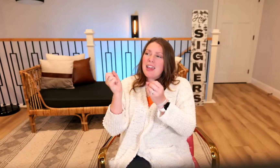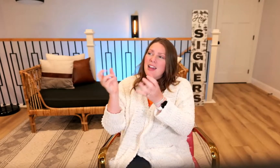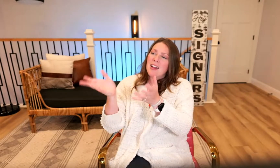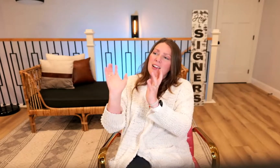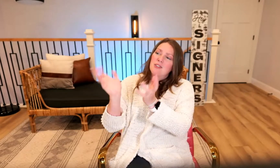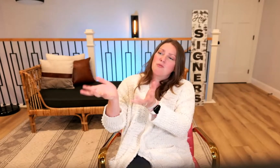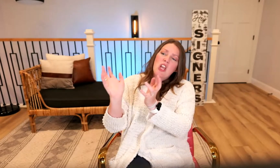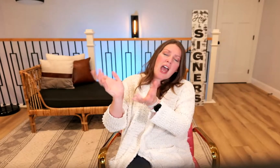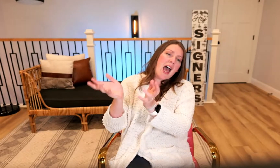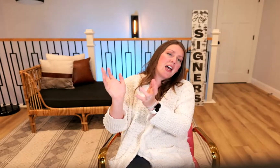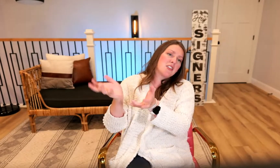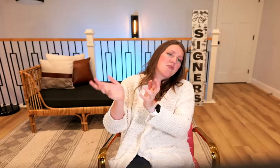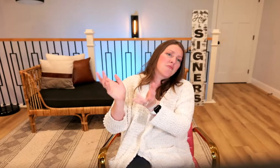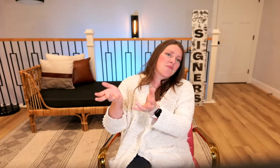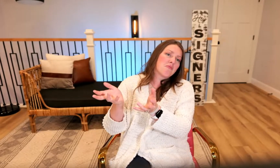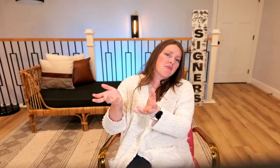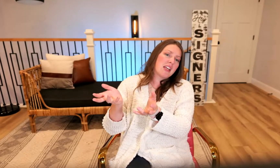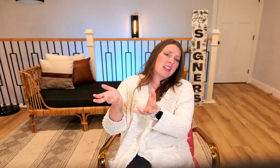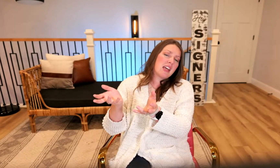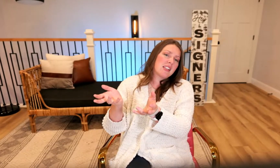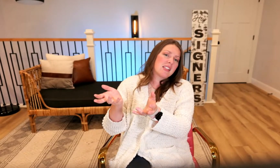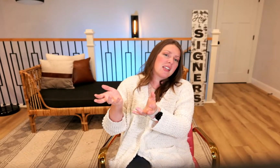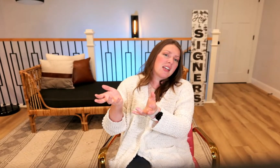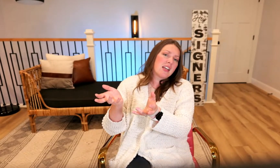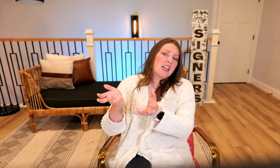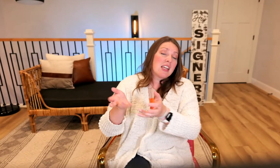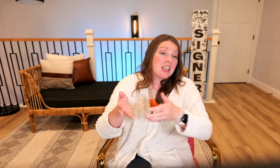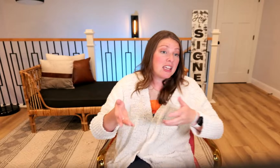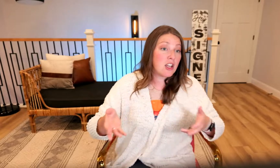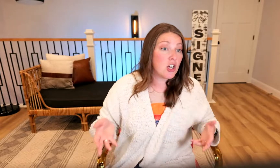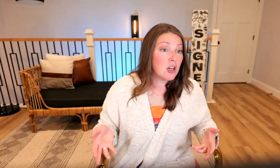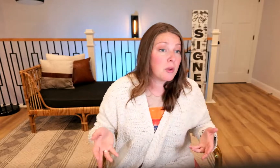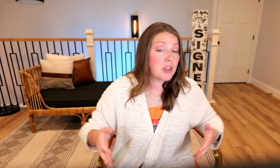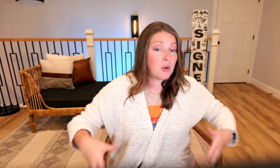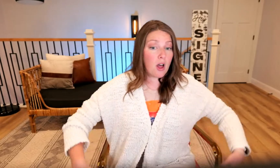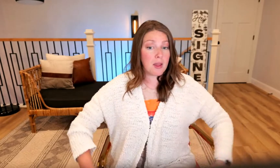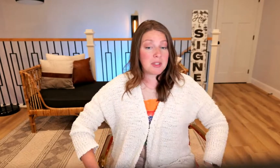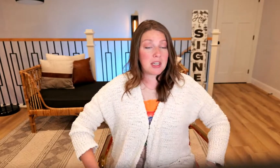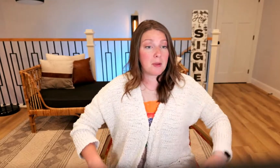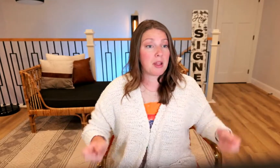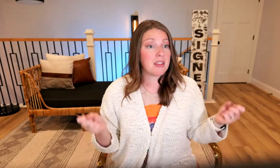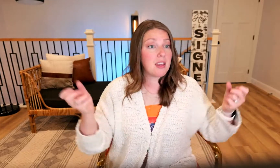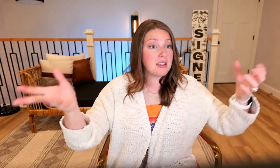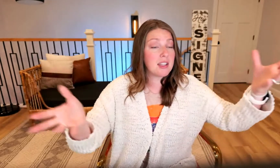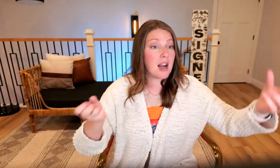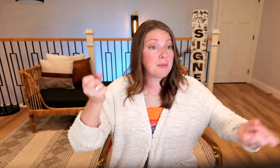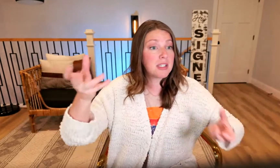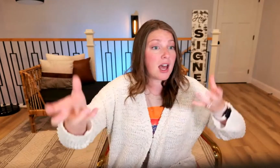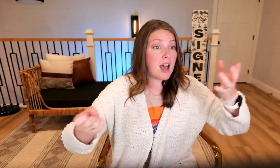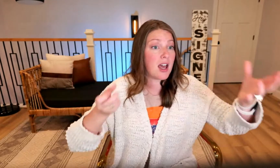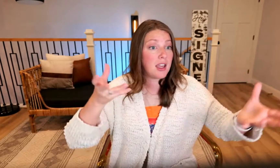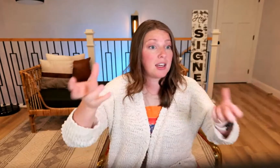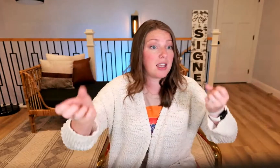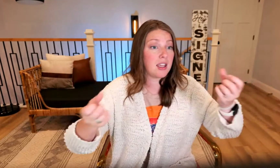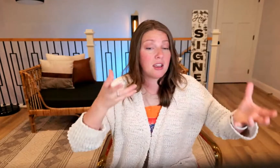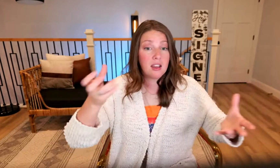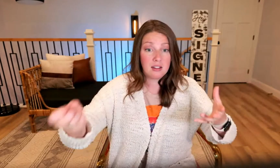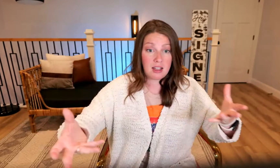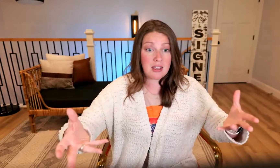I chat like this. Here with you all, I'm sitting up like this and I'm signing like